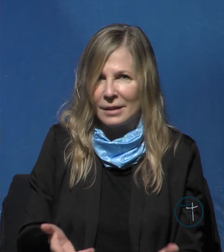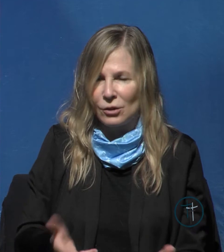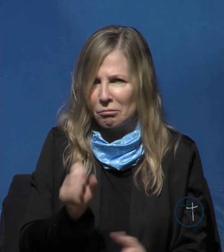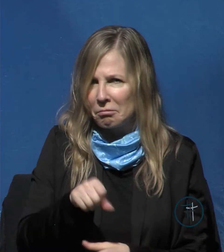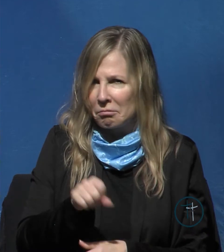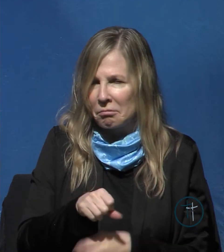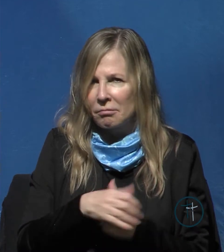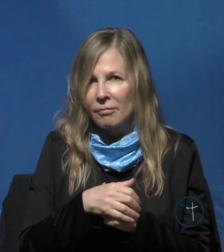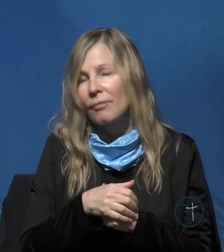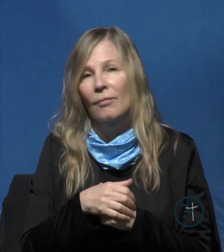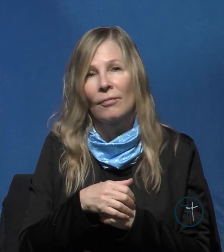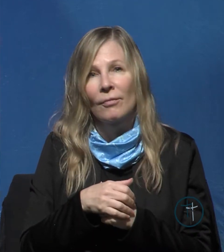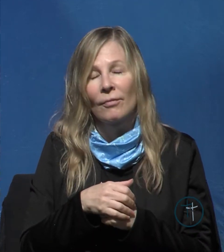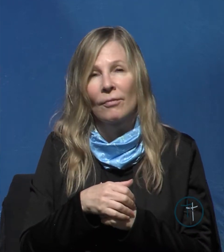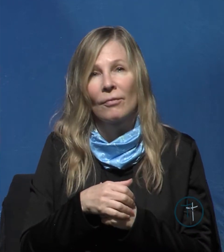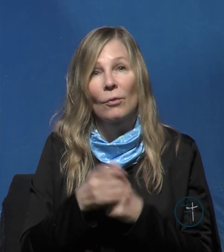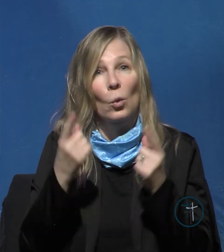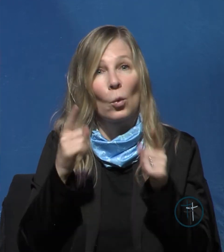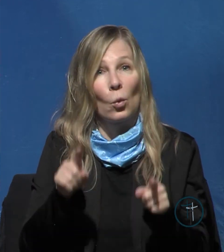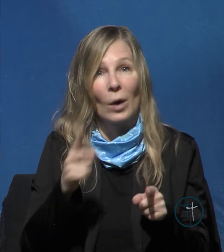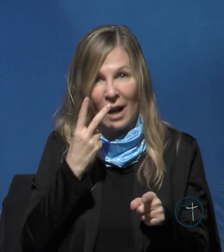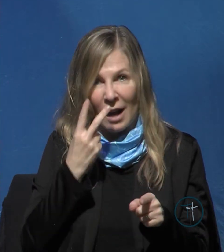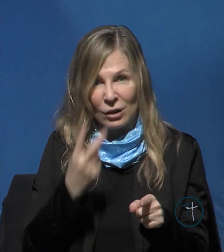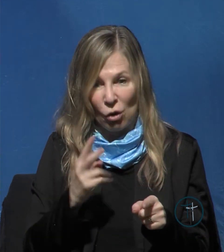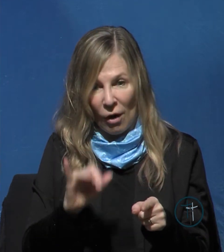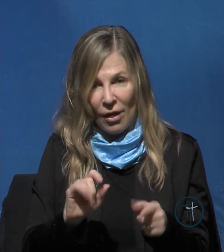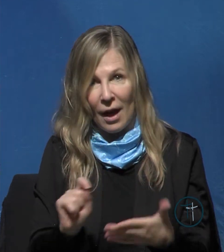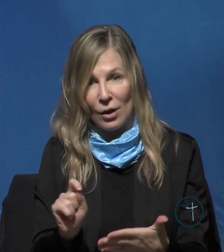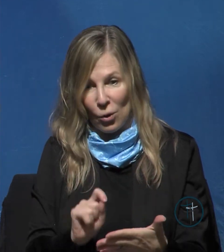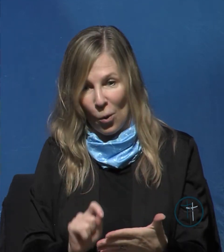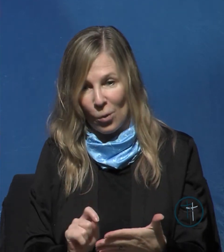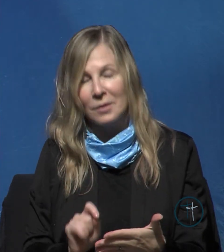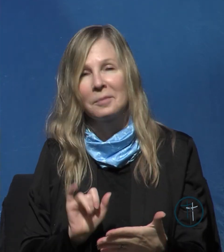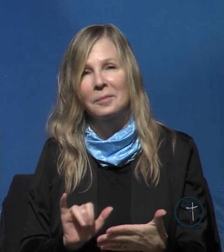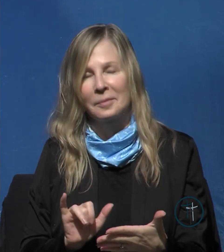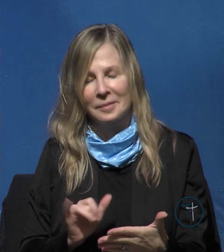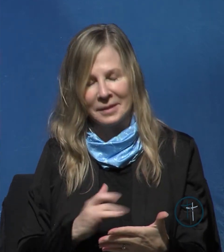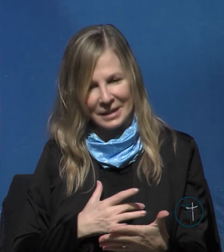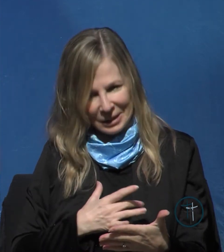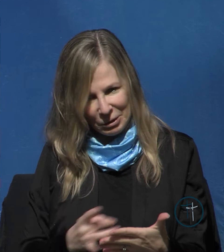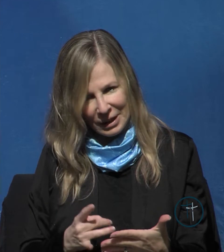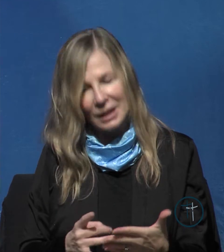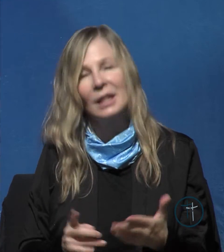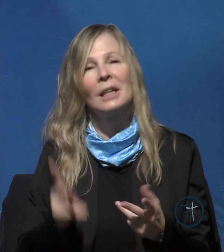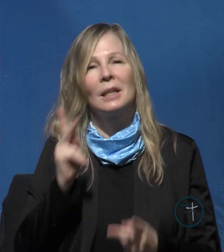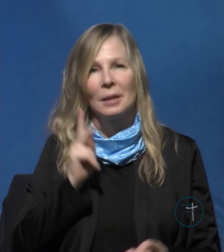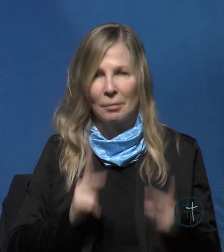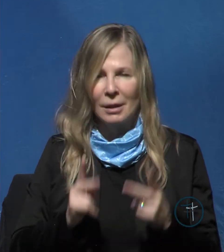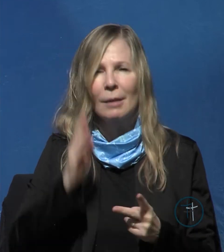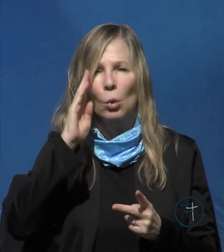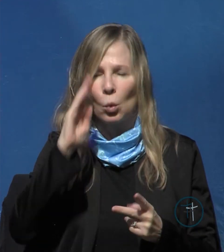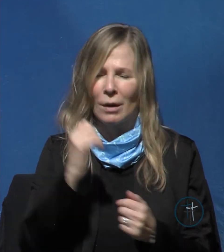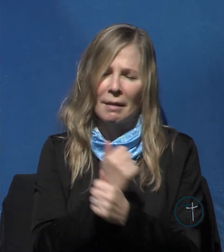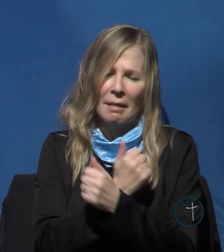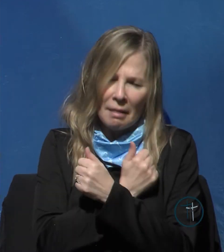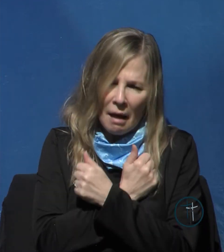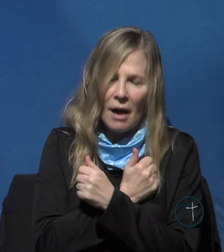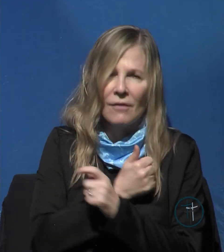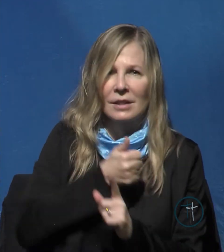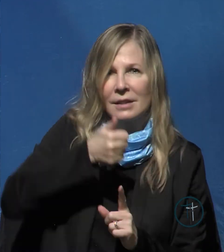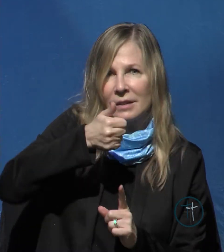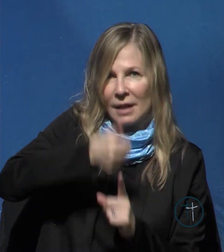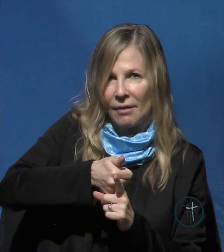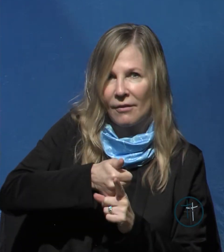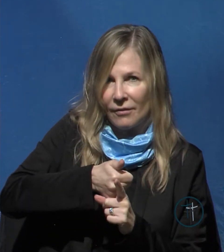And when I look at that text, it's always interesting. people will be lovers of